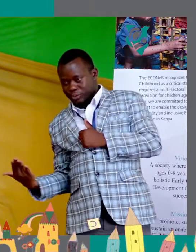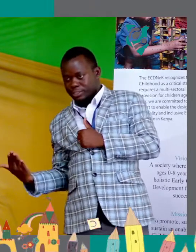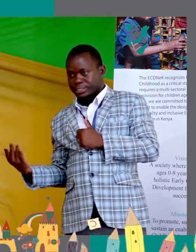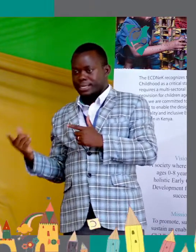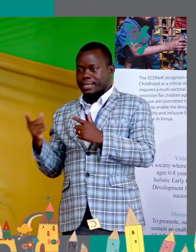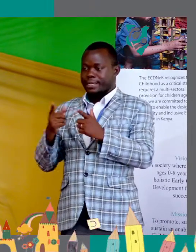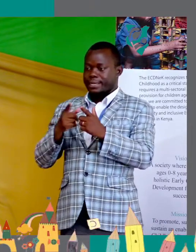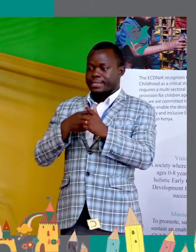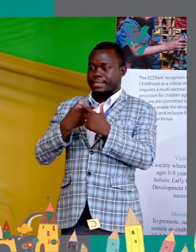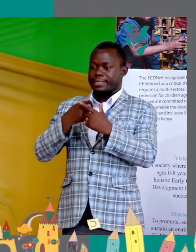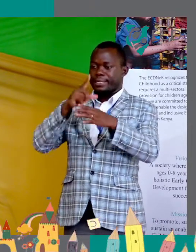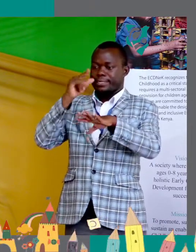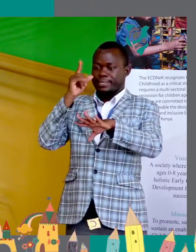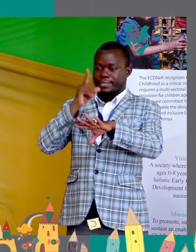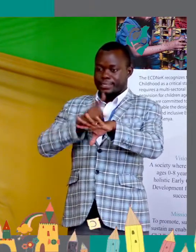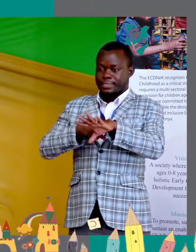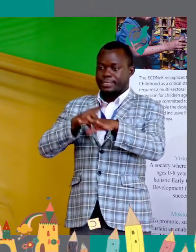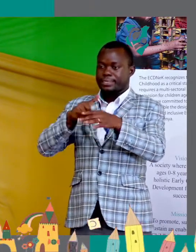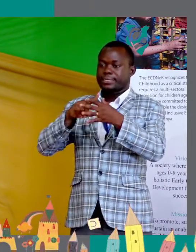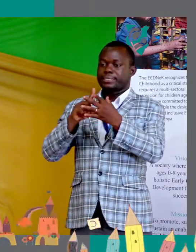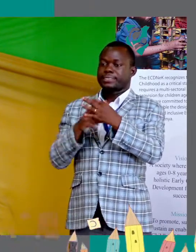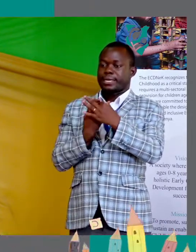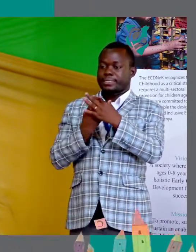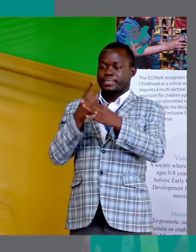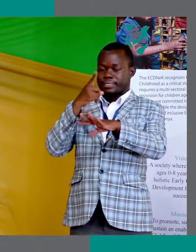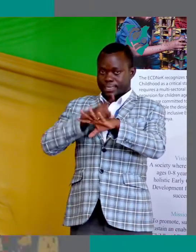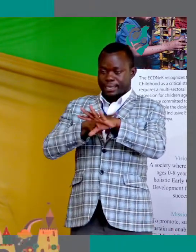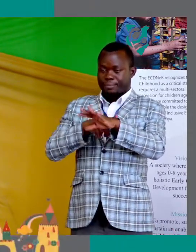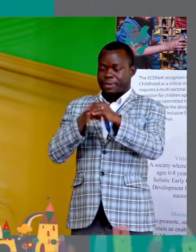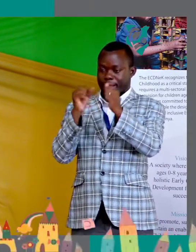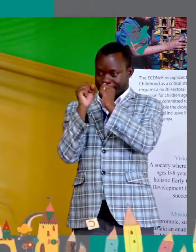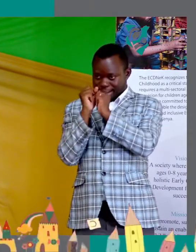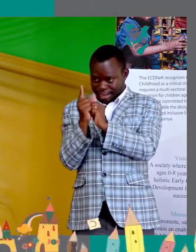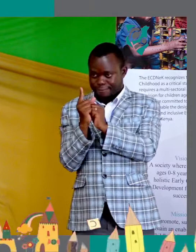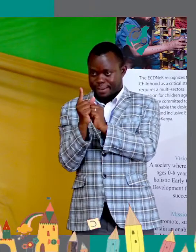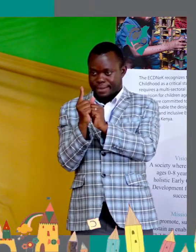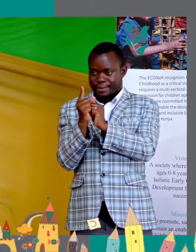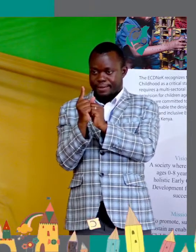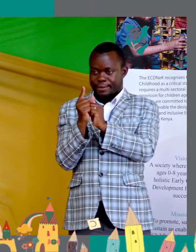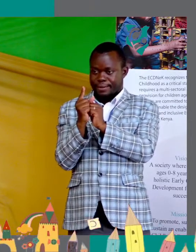that will begin at exactly 11 o'clock.